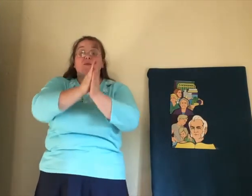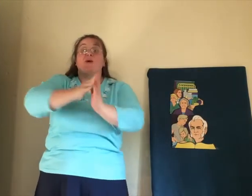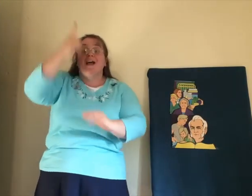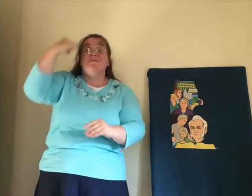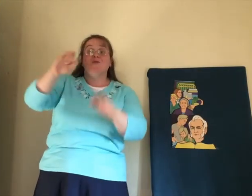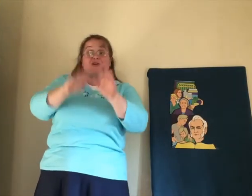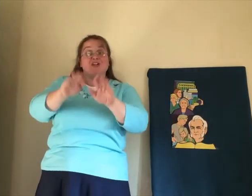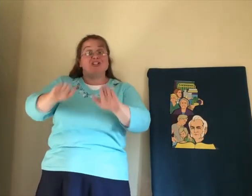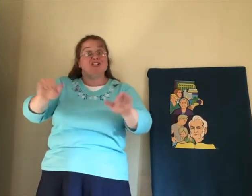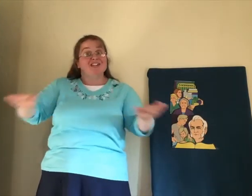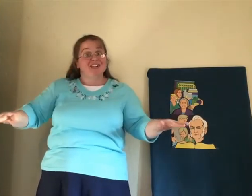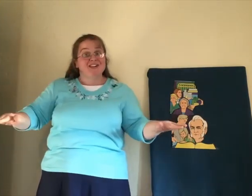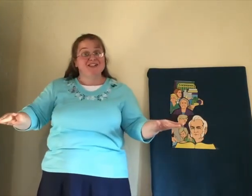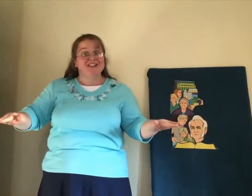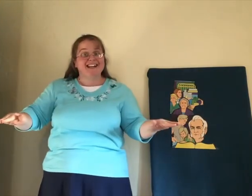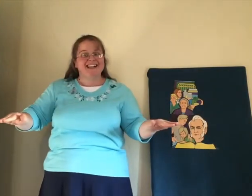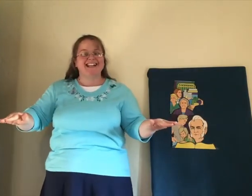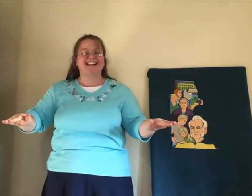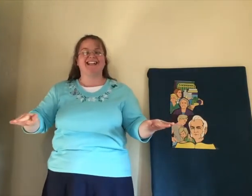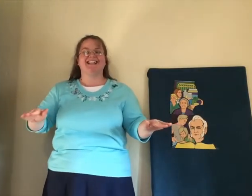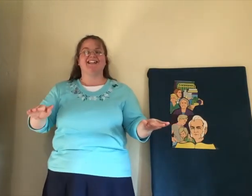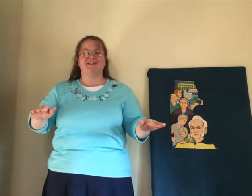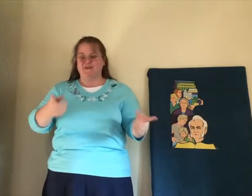we forgot to pray for children.